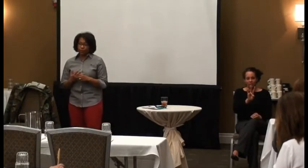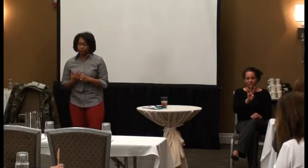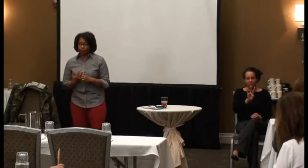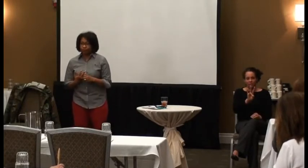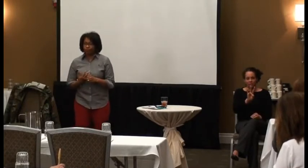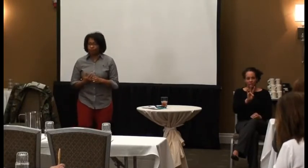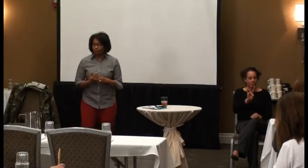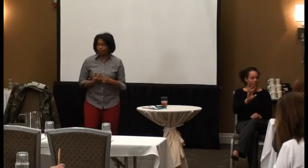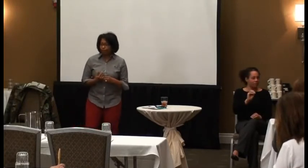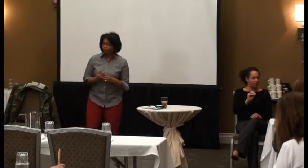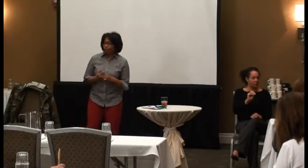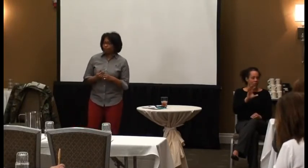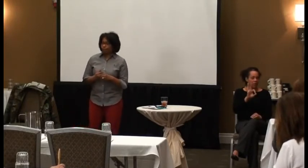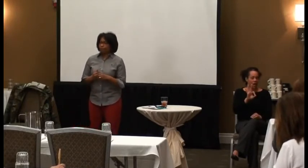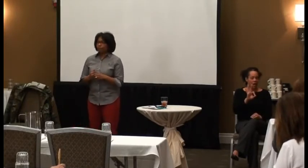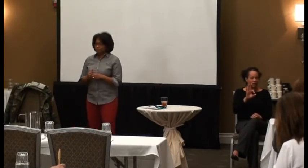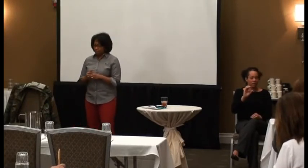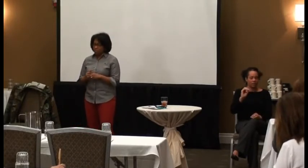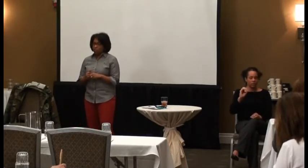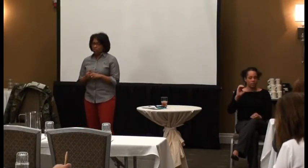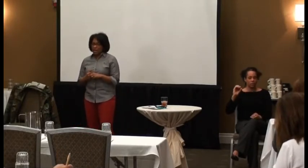618-397-0900.